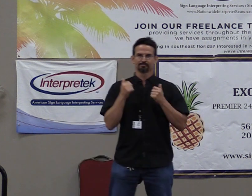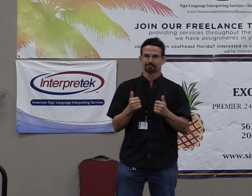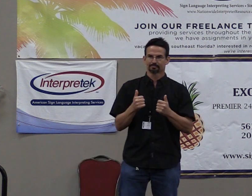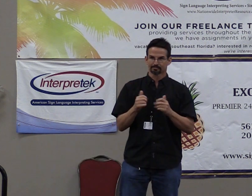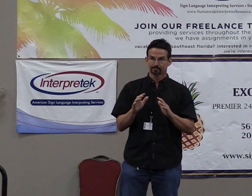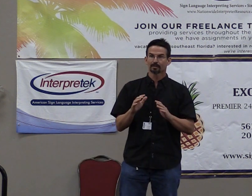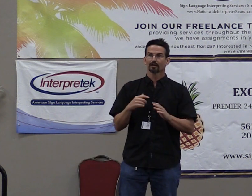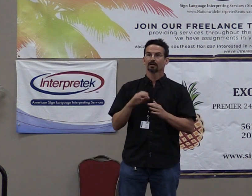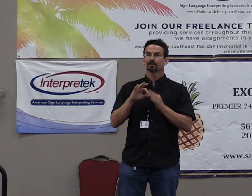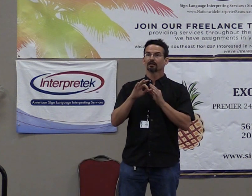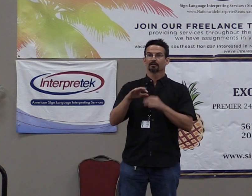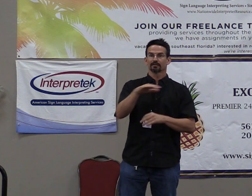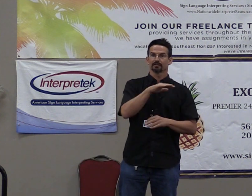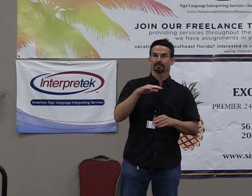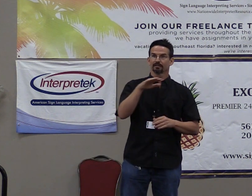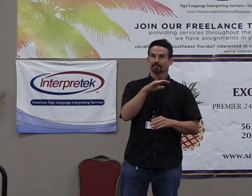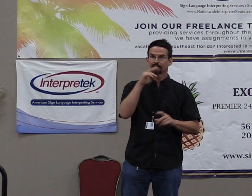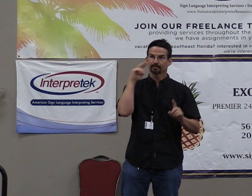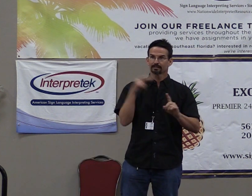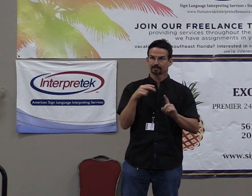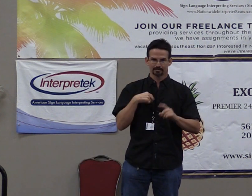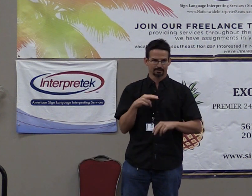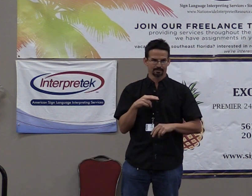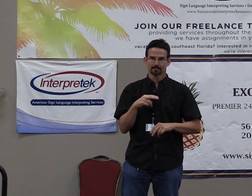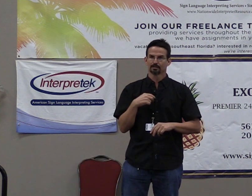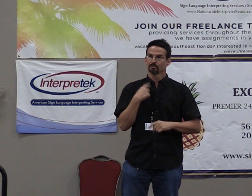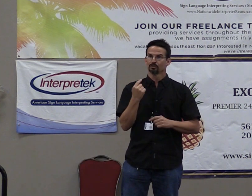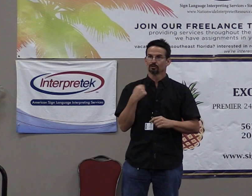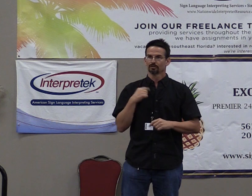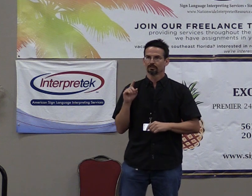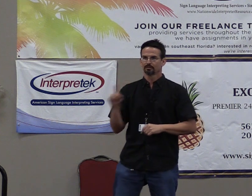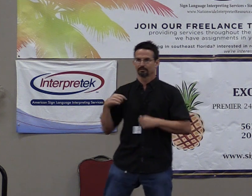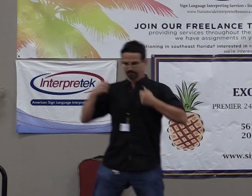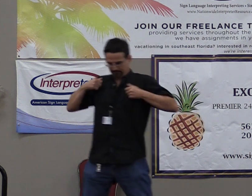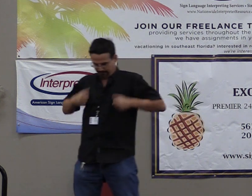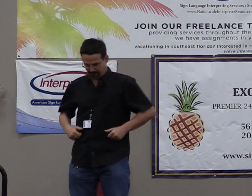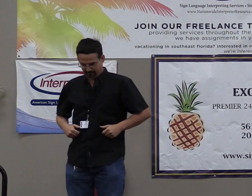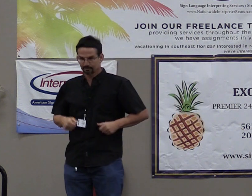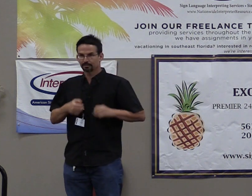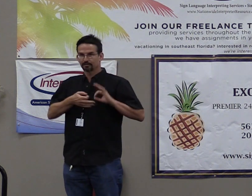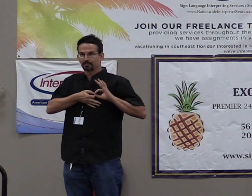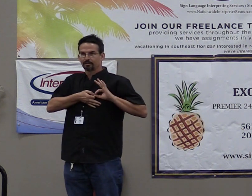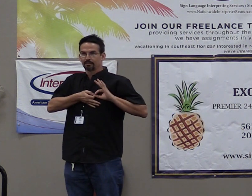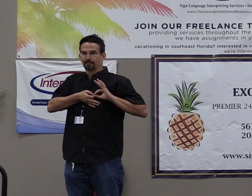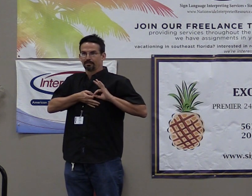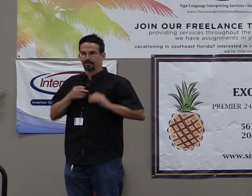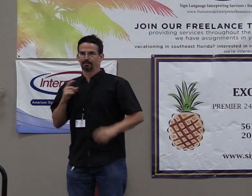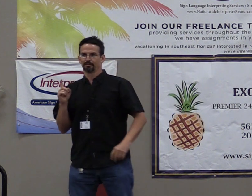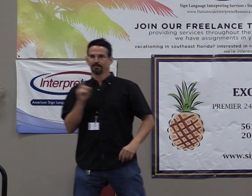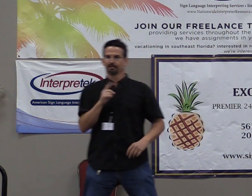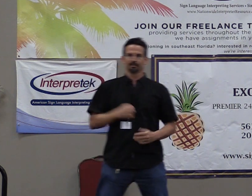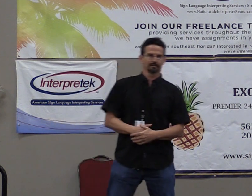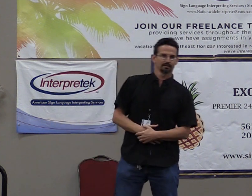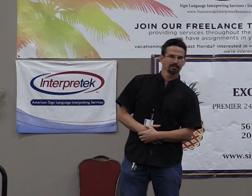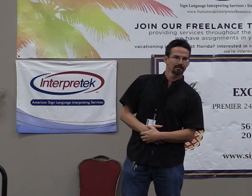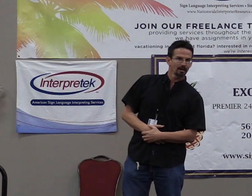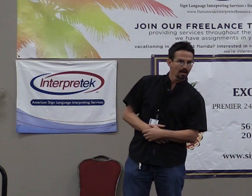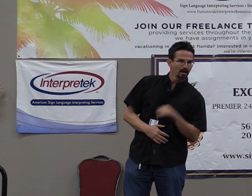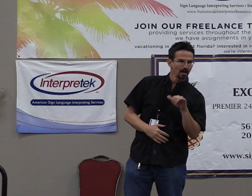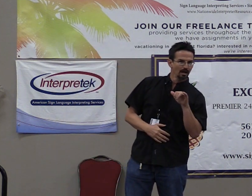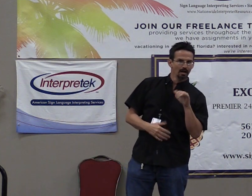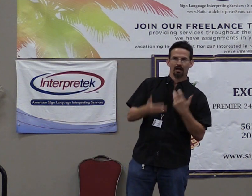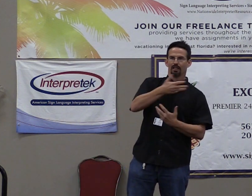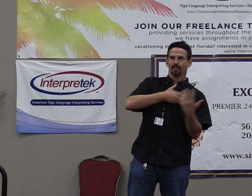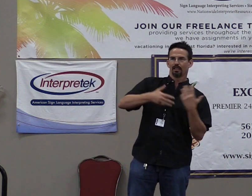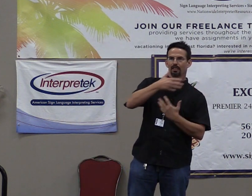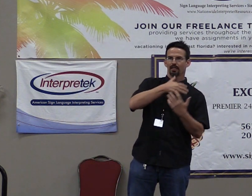so that we can help each other through that. Interpreters' perspectives are a little bit different, you know, like I gotta put on my interpreter shirt and